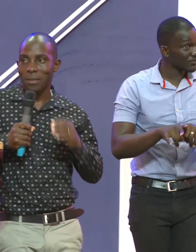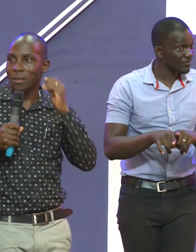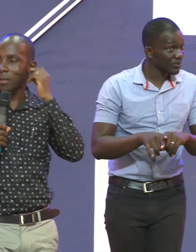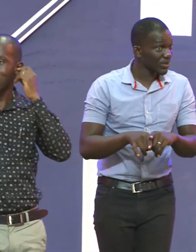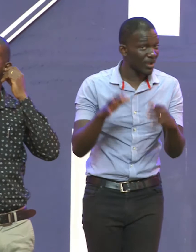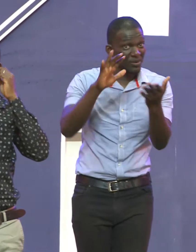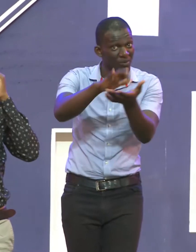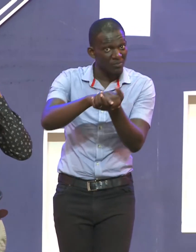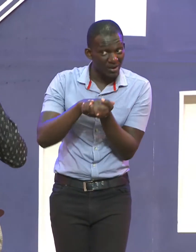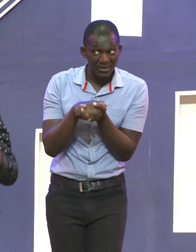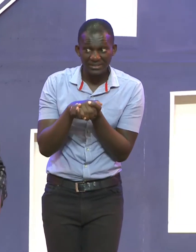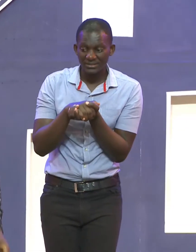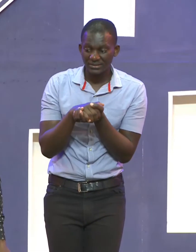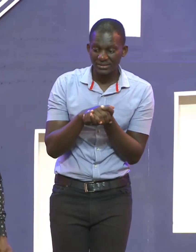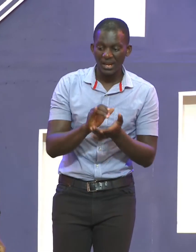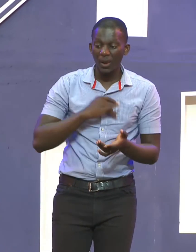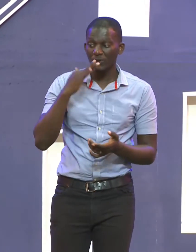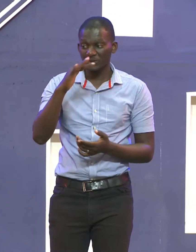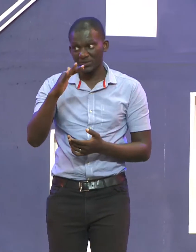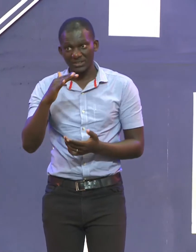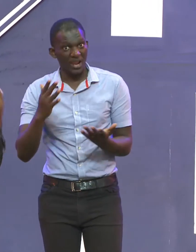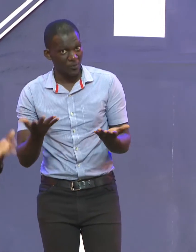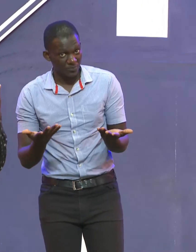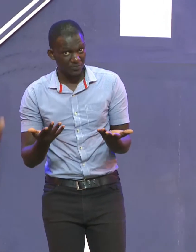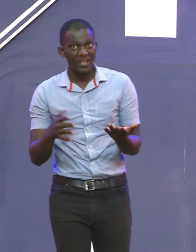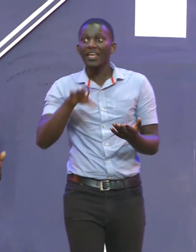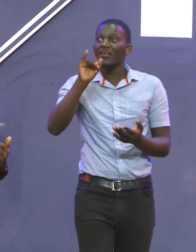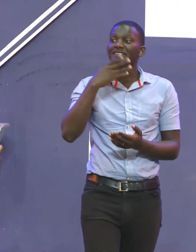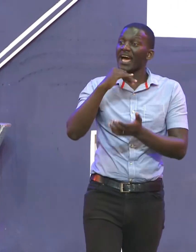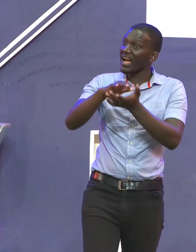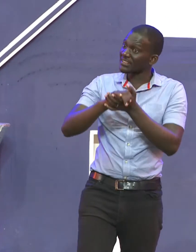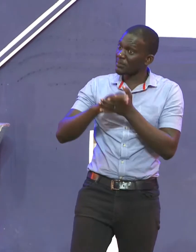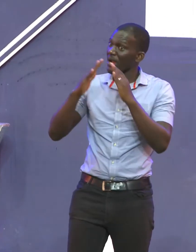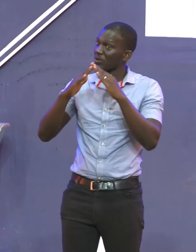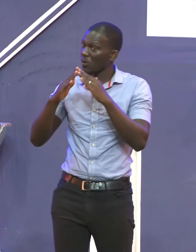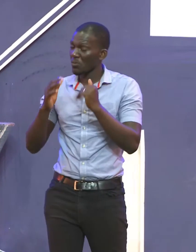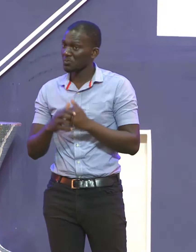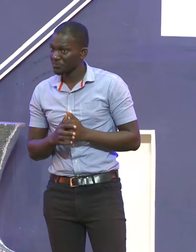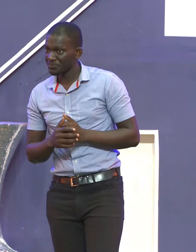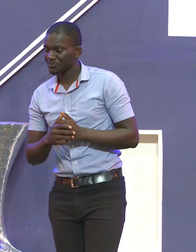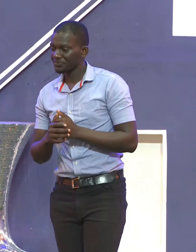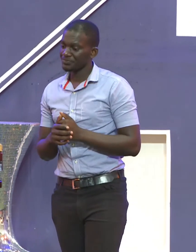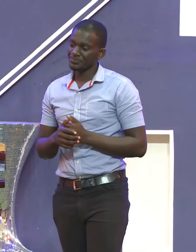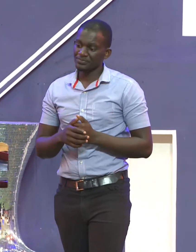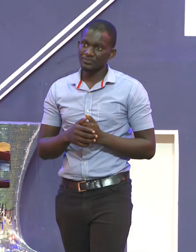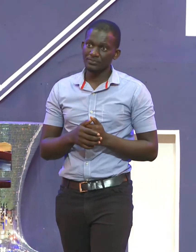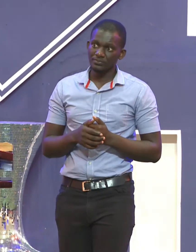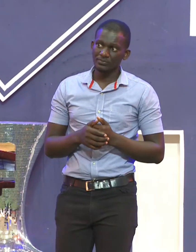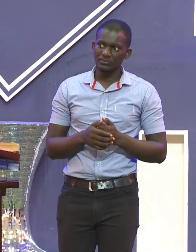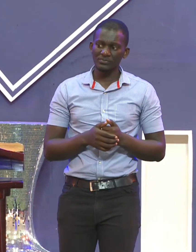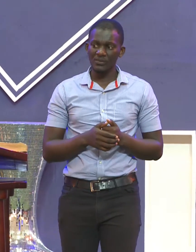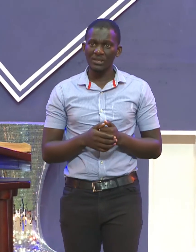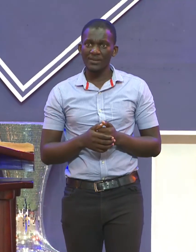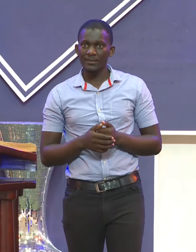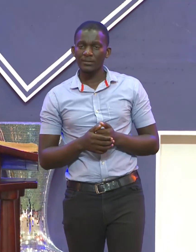is marriage, this is what I will say. If it is the husband at home,